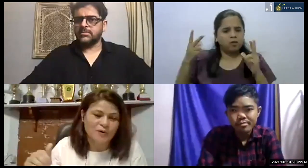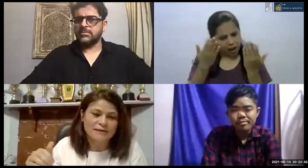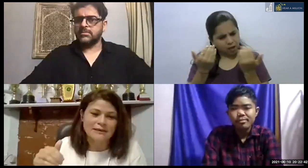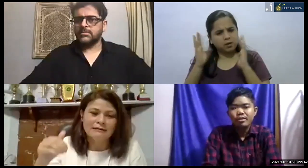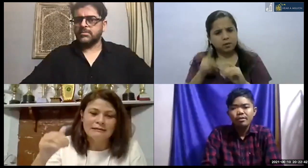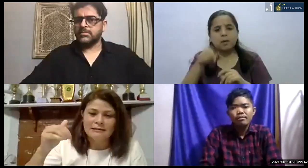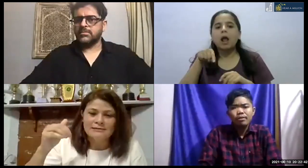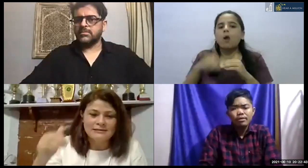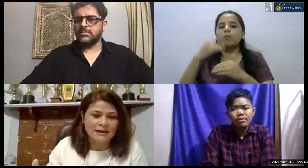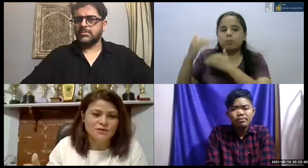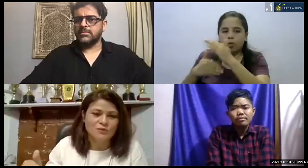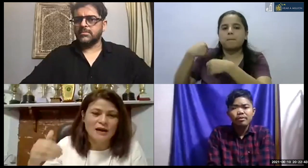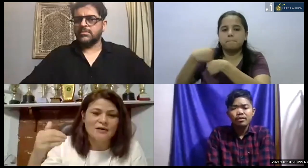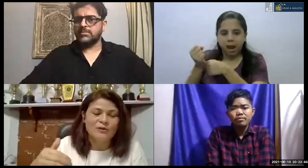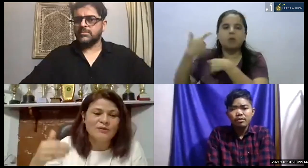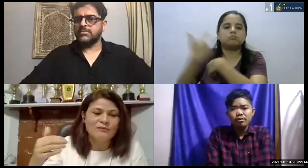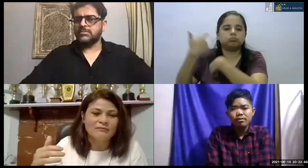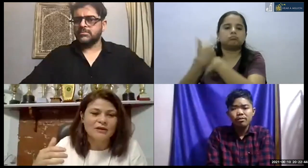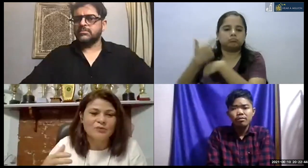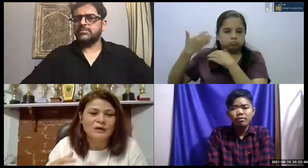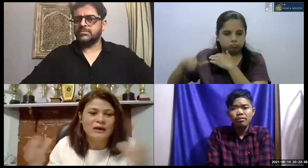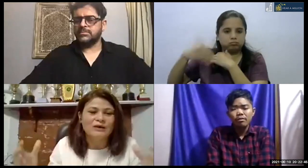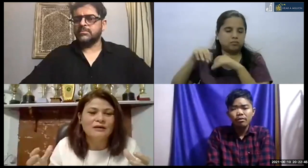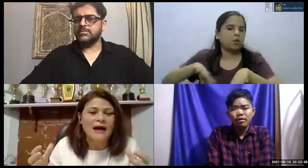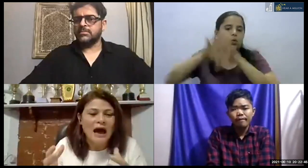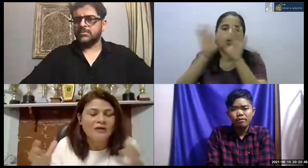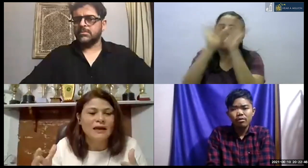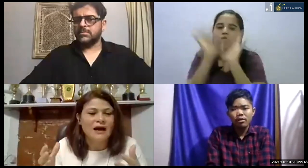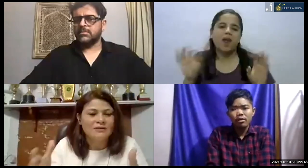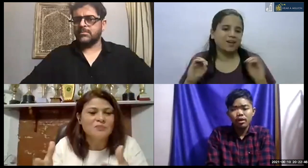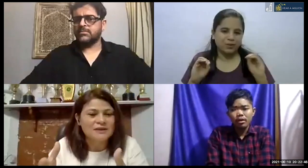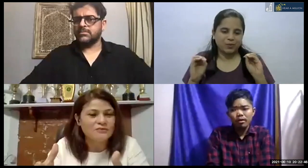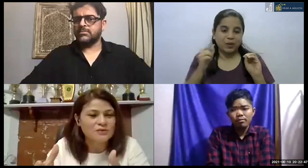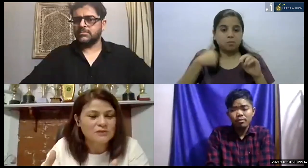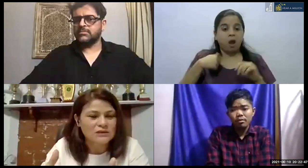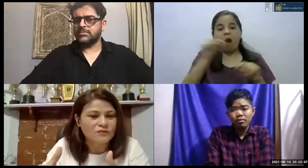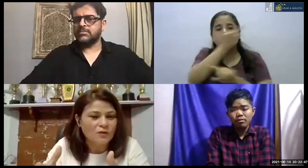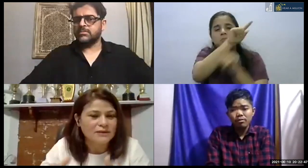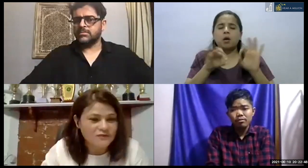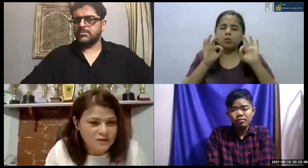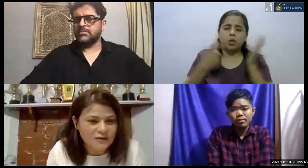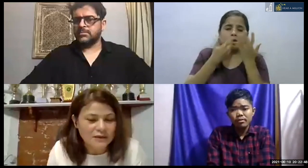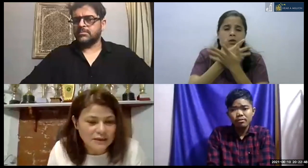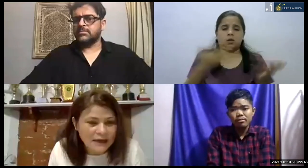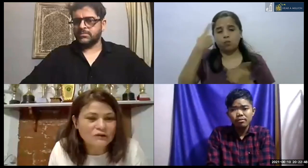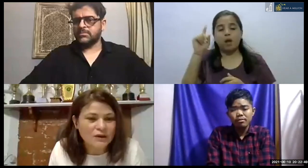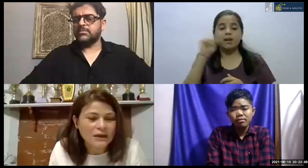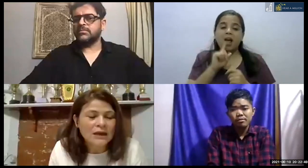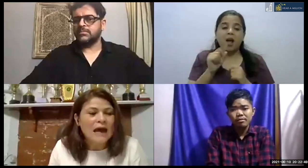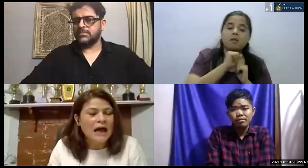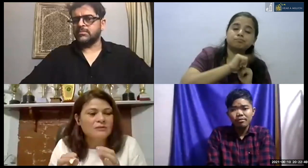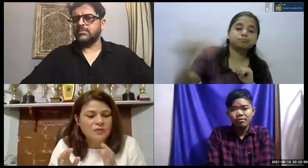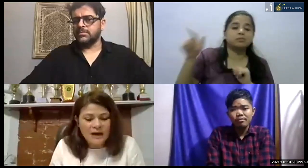a progressing stage. We are not, we cannot have that 100% resources for all deaf children in the